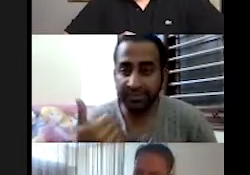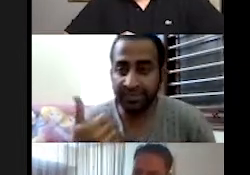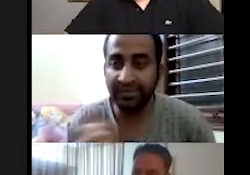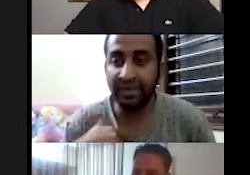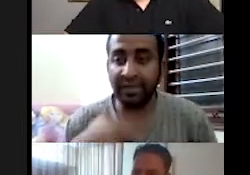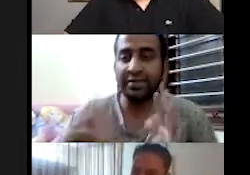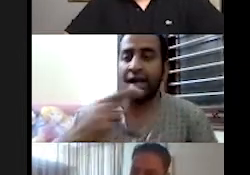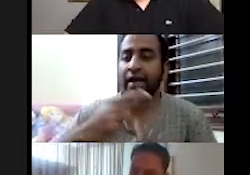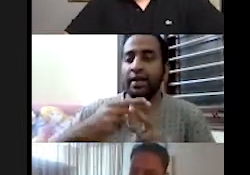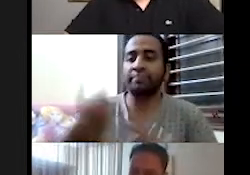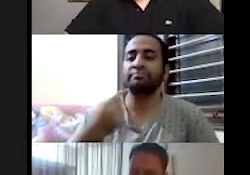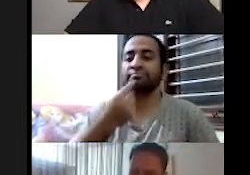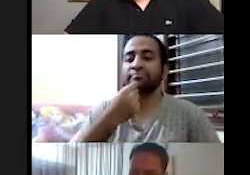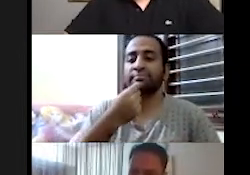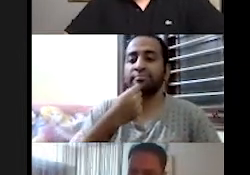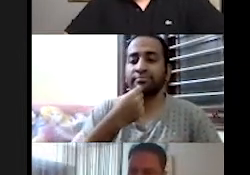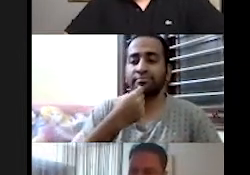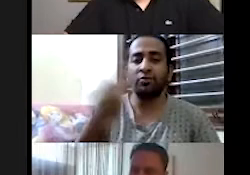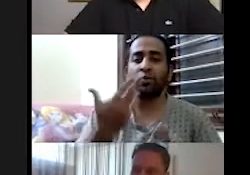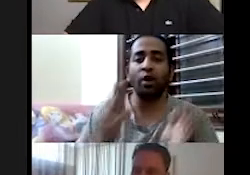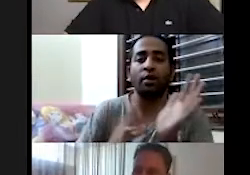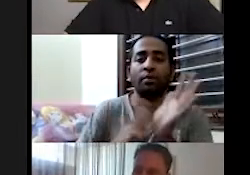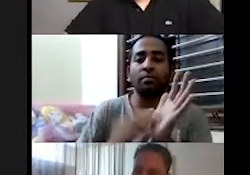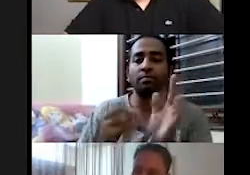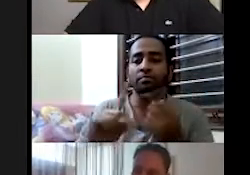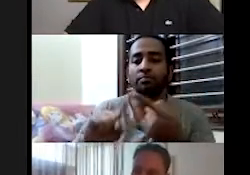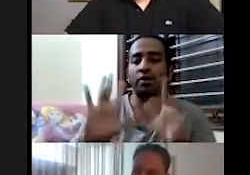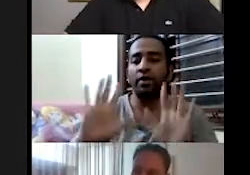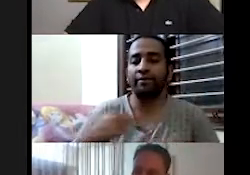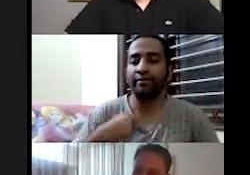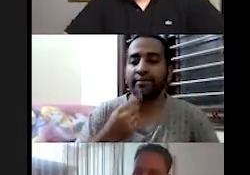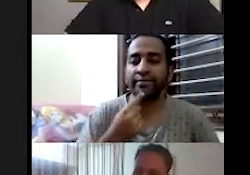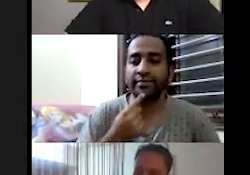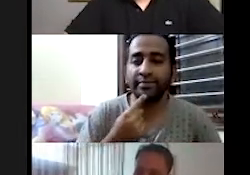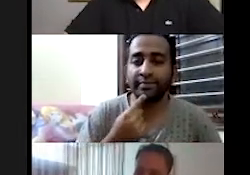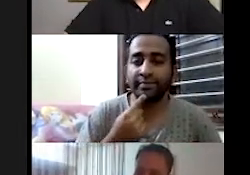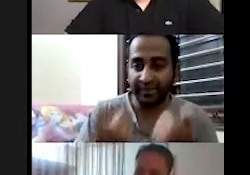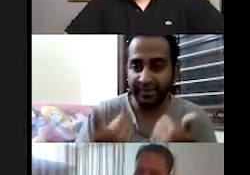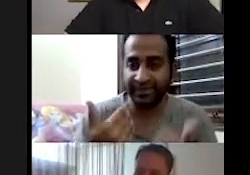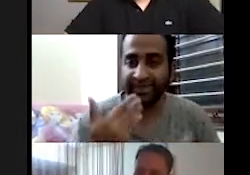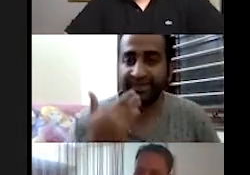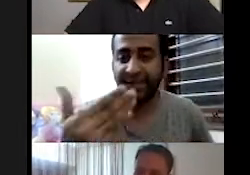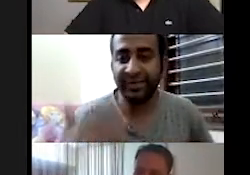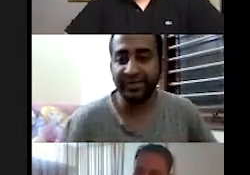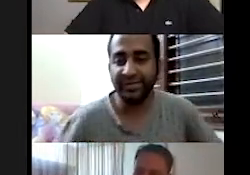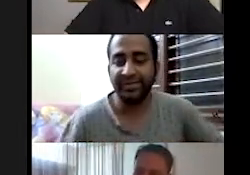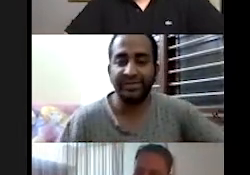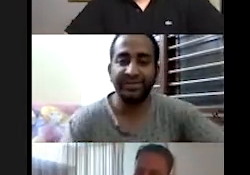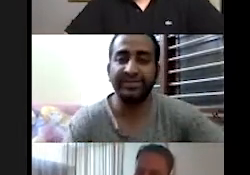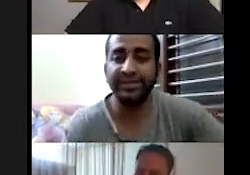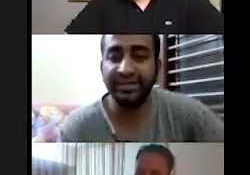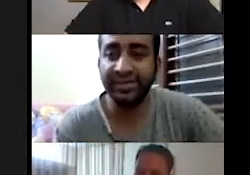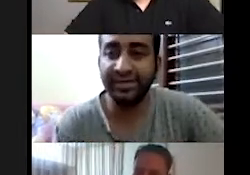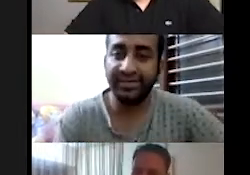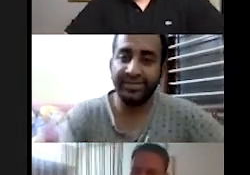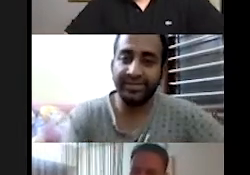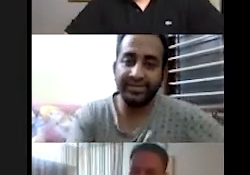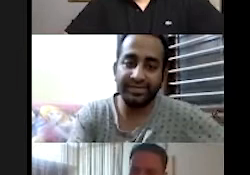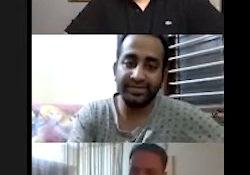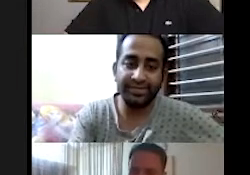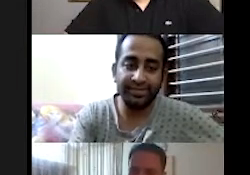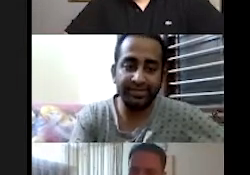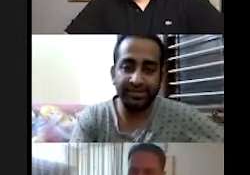around 3.5 years. So my sign name is this. So I have a